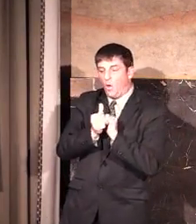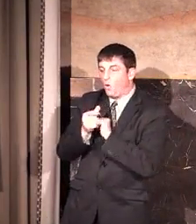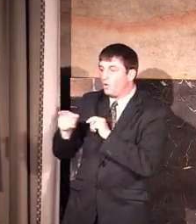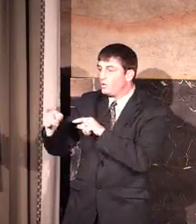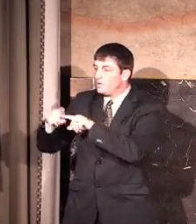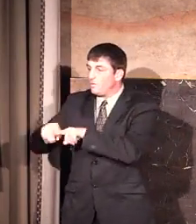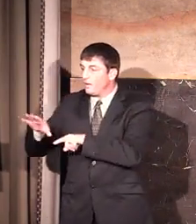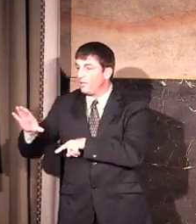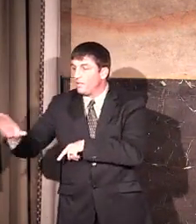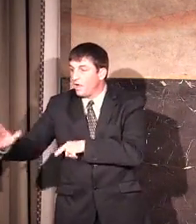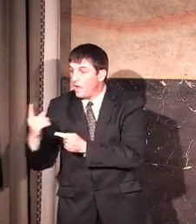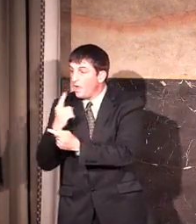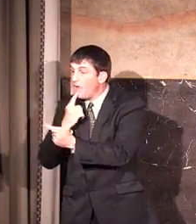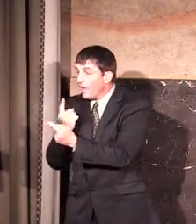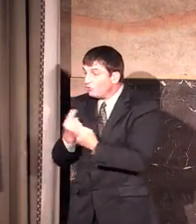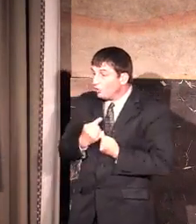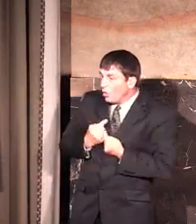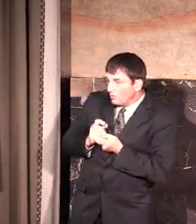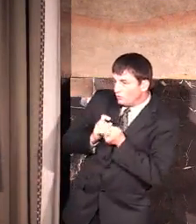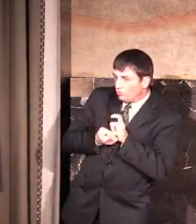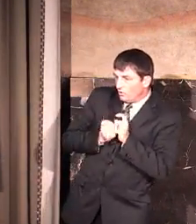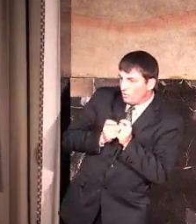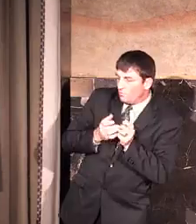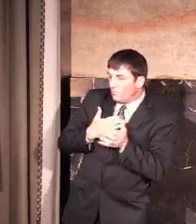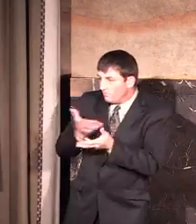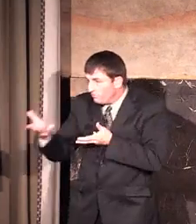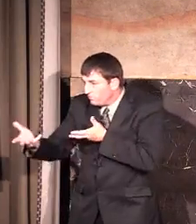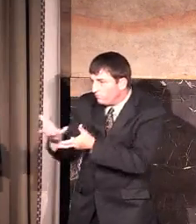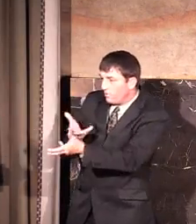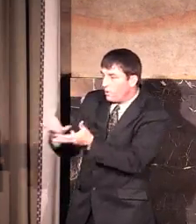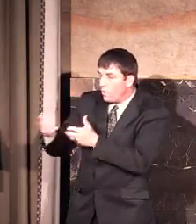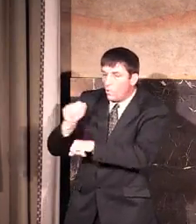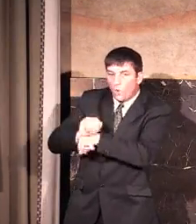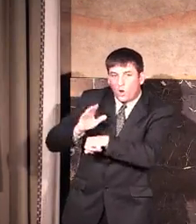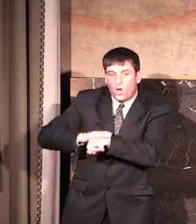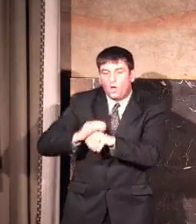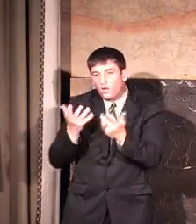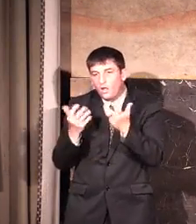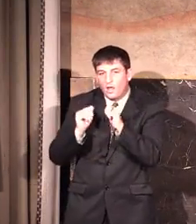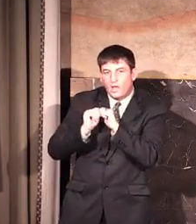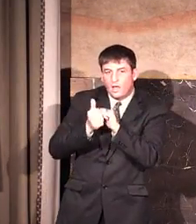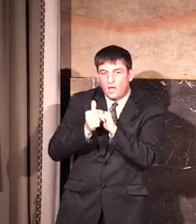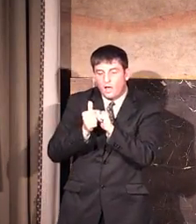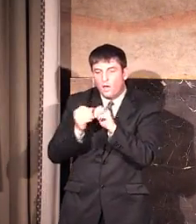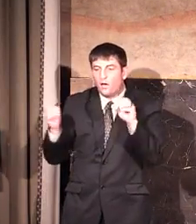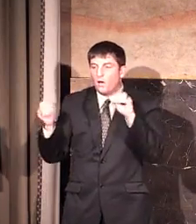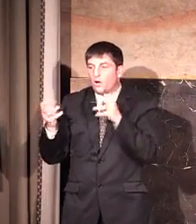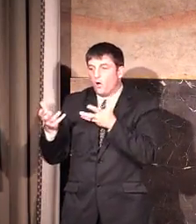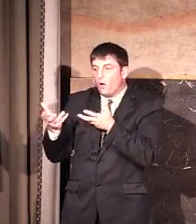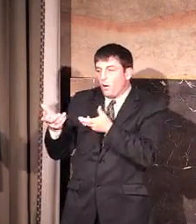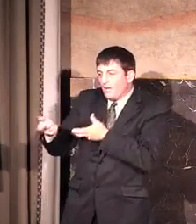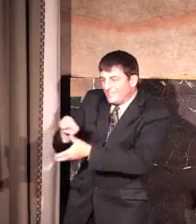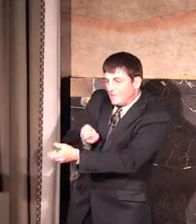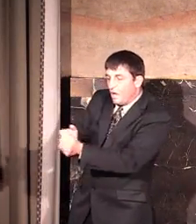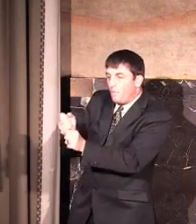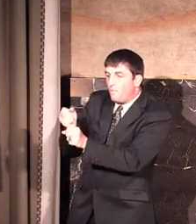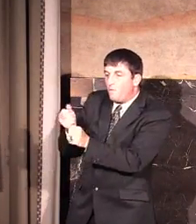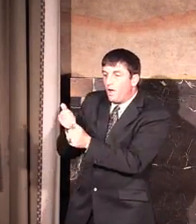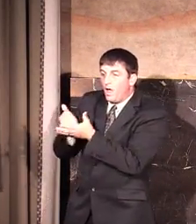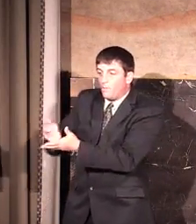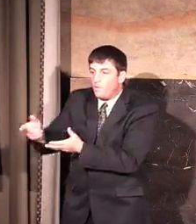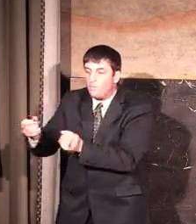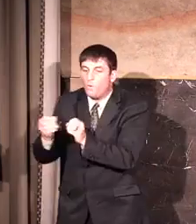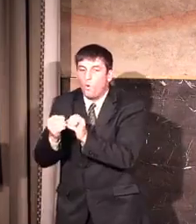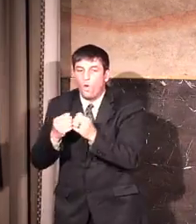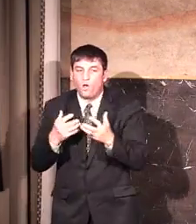different prompts or needing to work more on getting somebody to be more open, or where